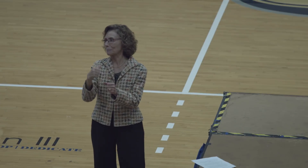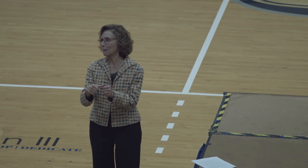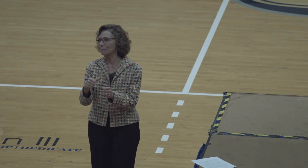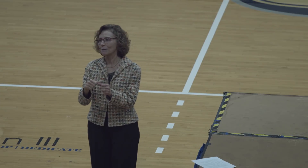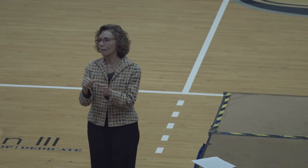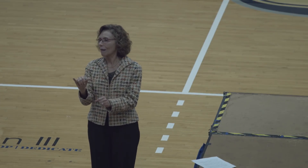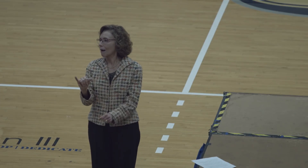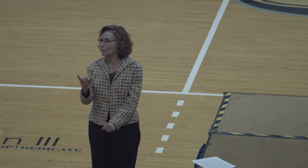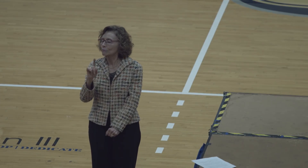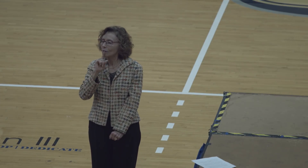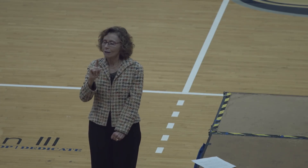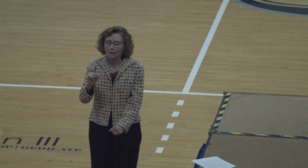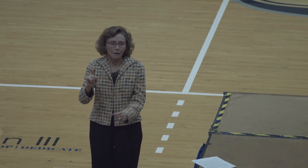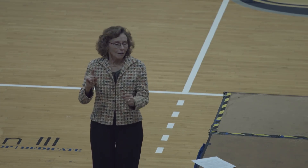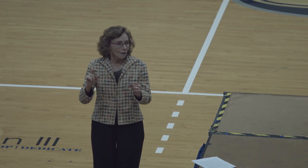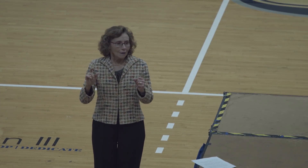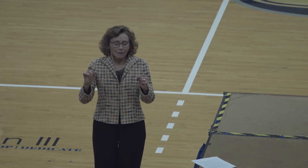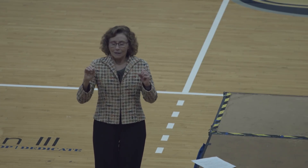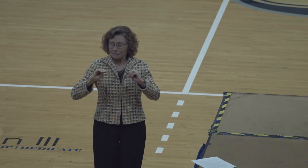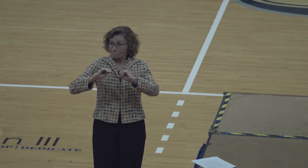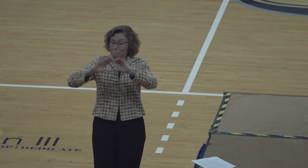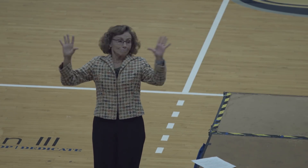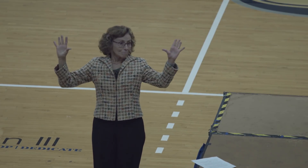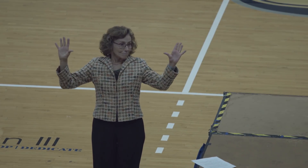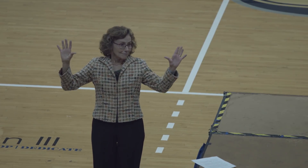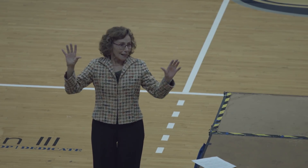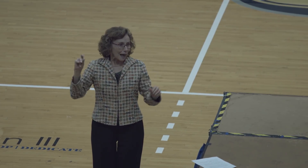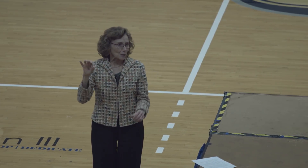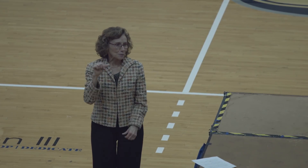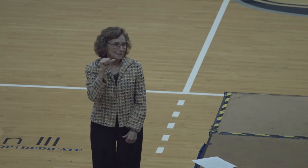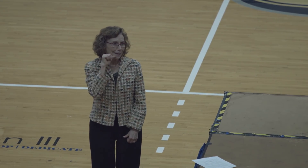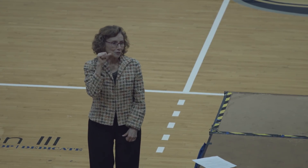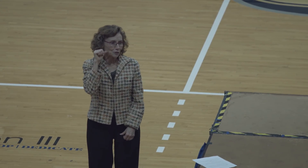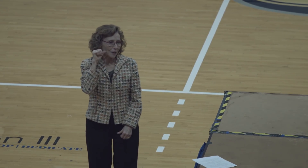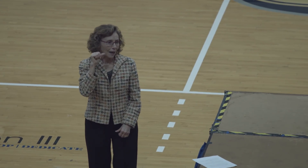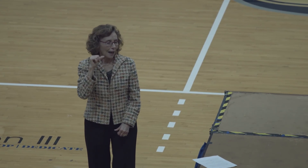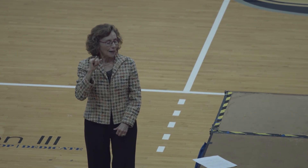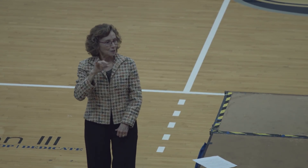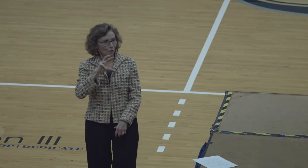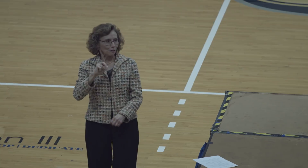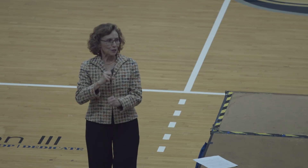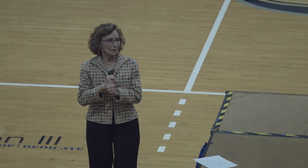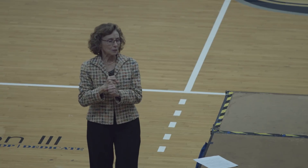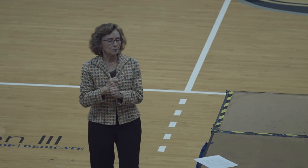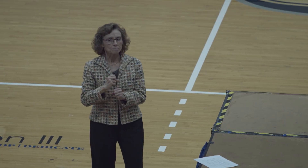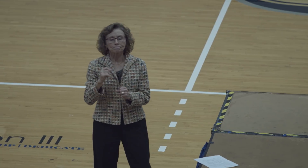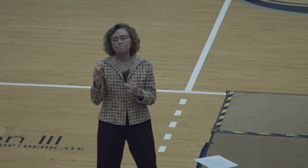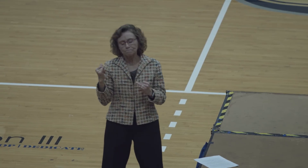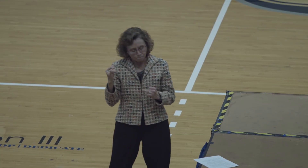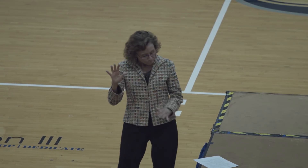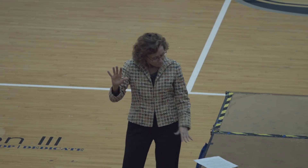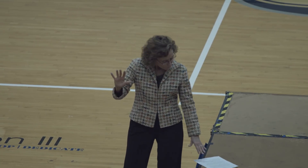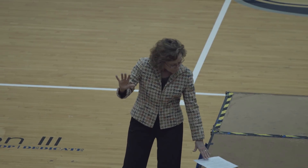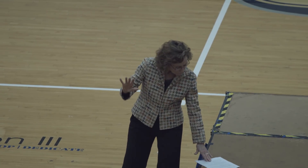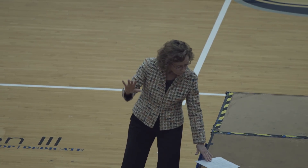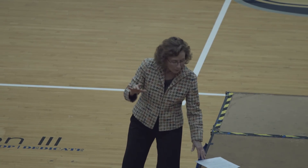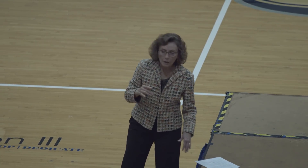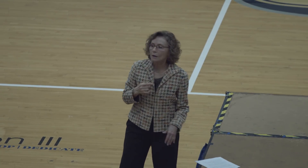Many of us can remember very clearly, just like it happened yesterday.